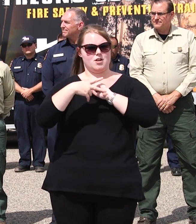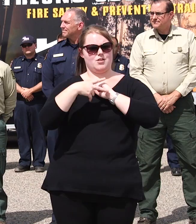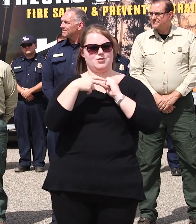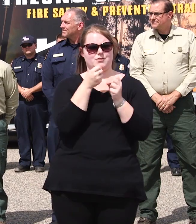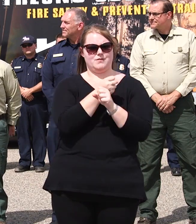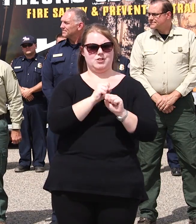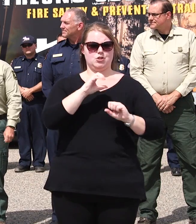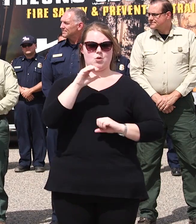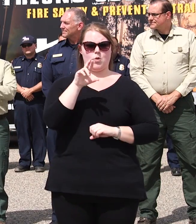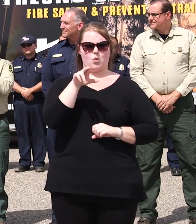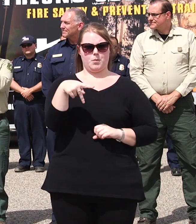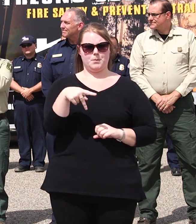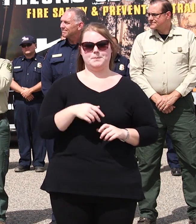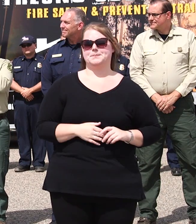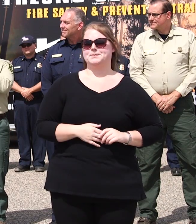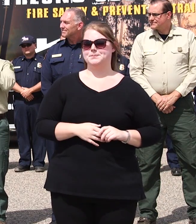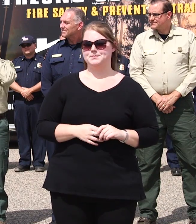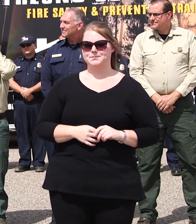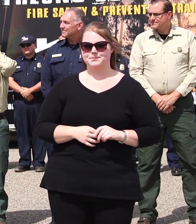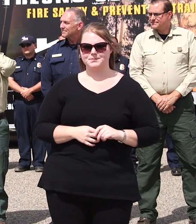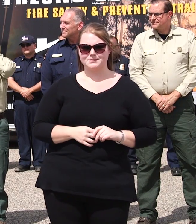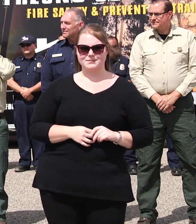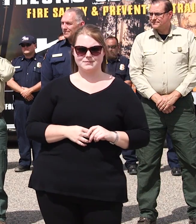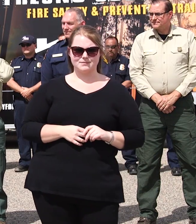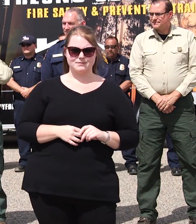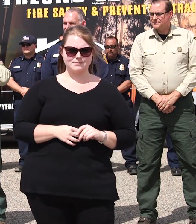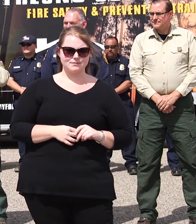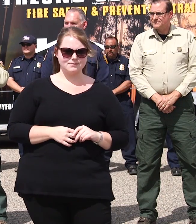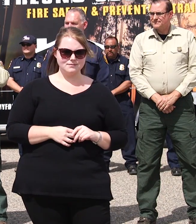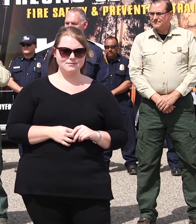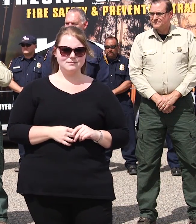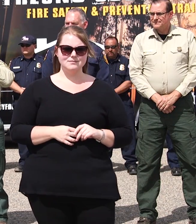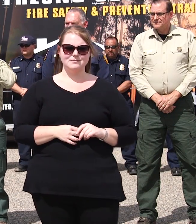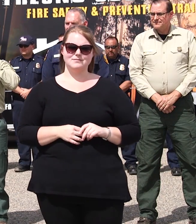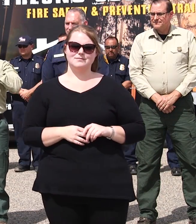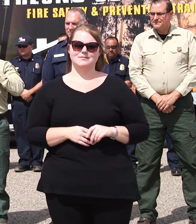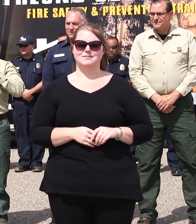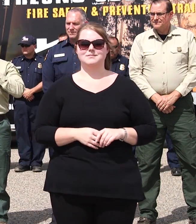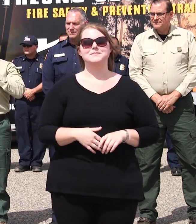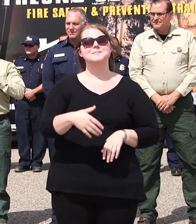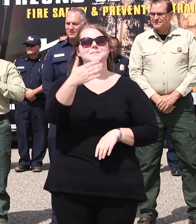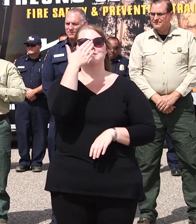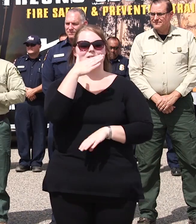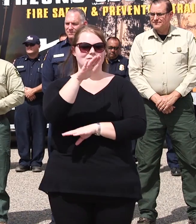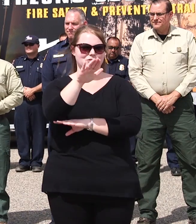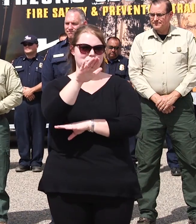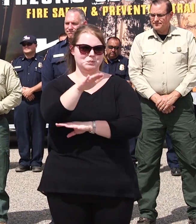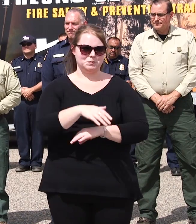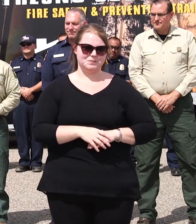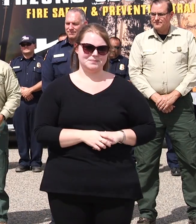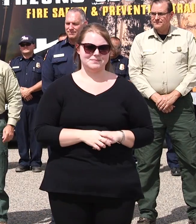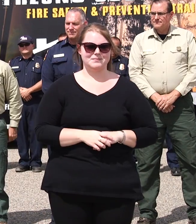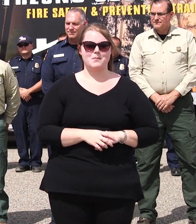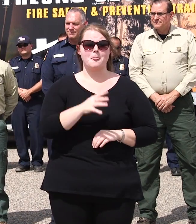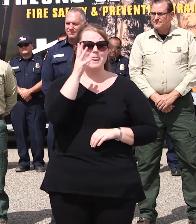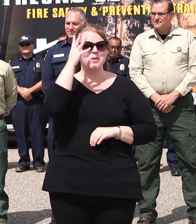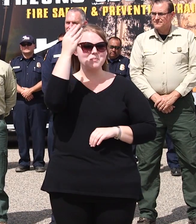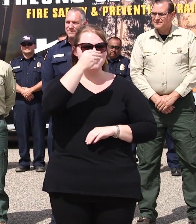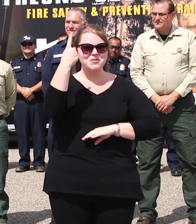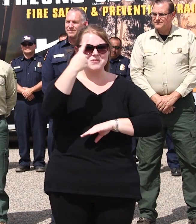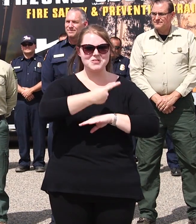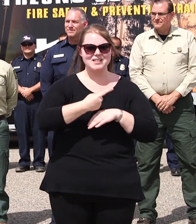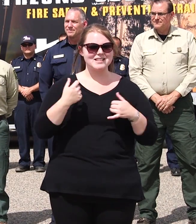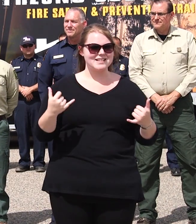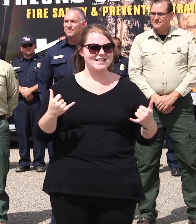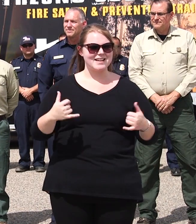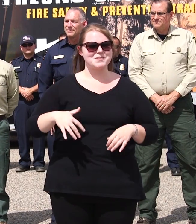Corps. Good afternoon. It's a beautiful day today,